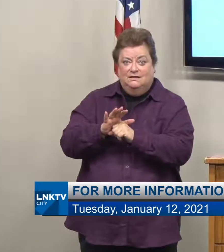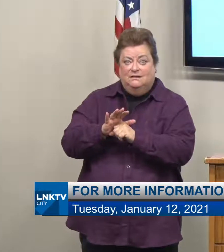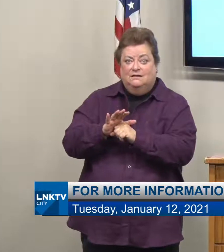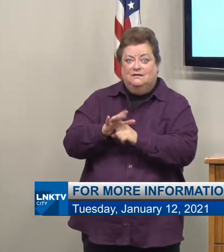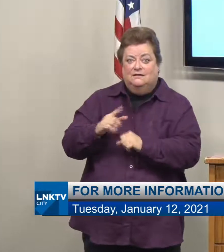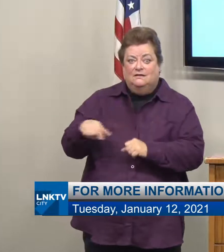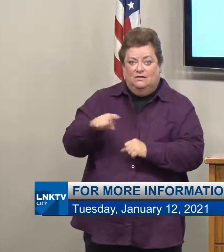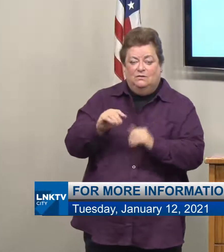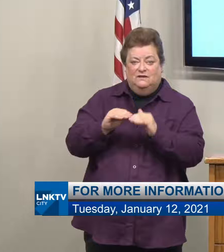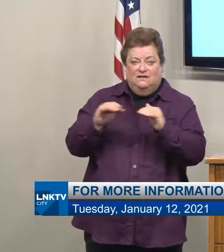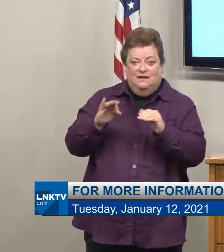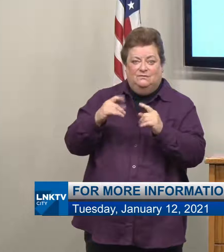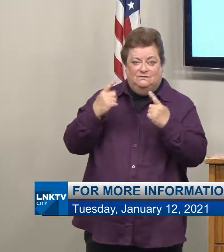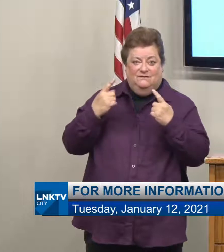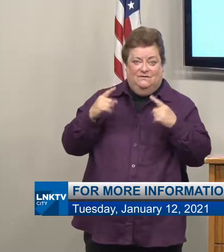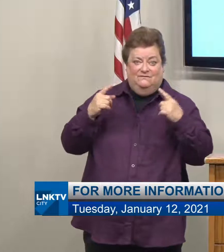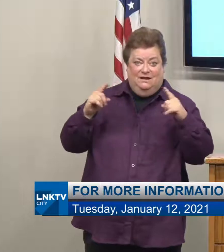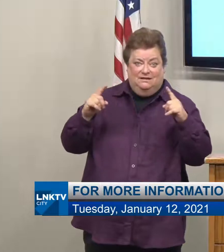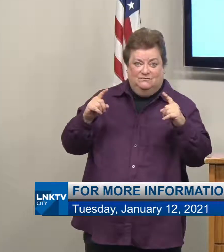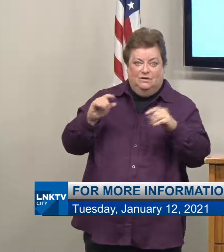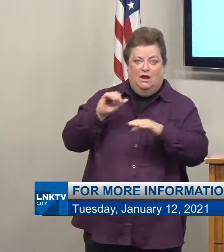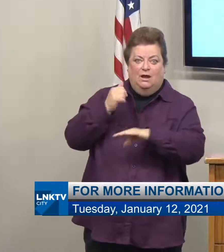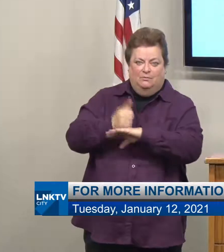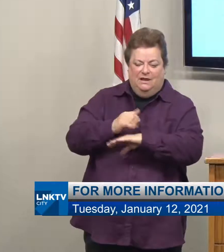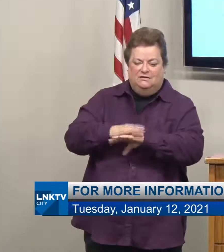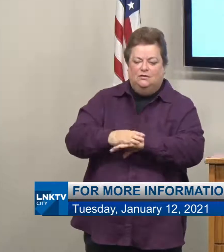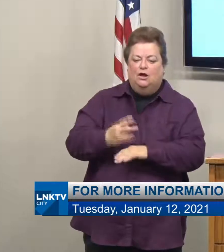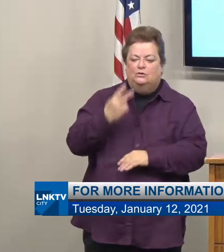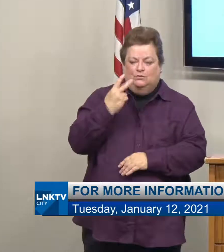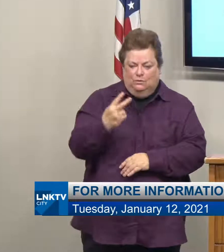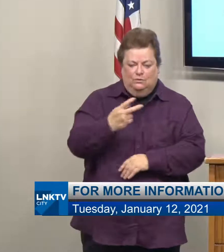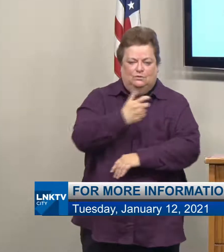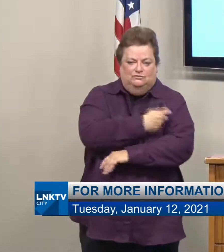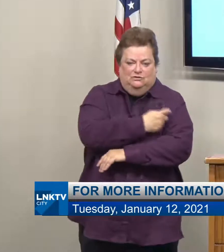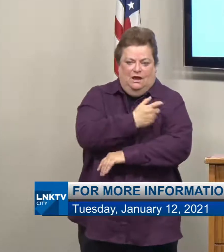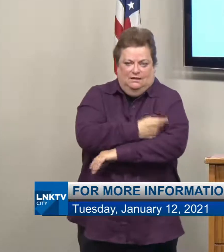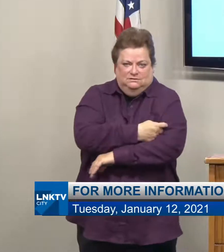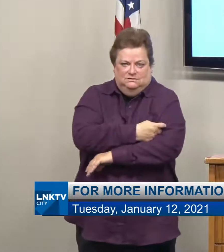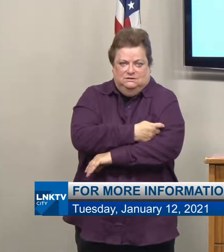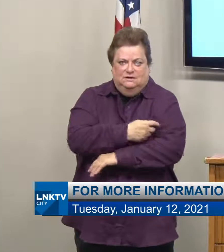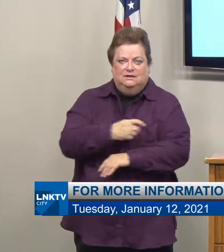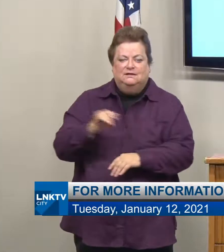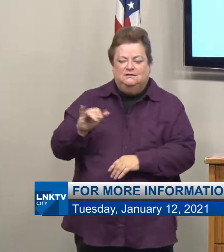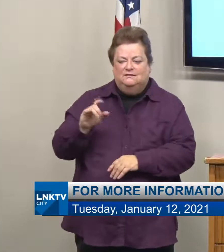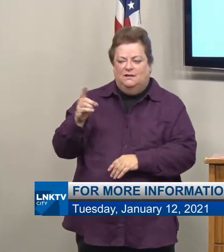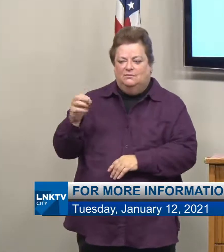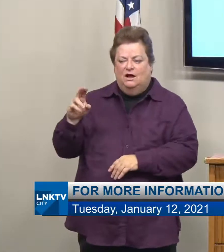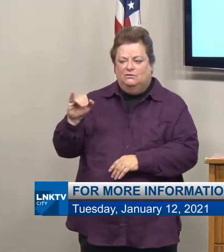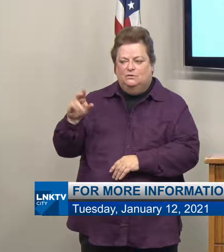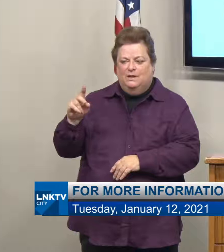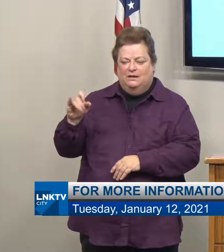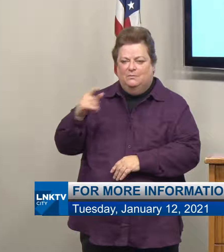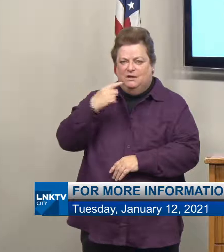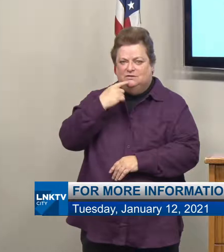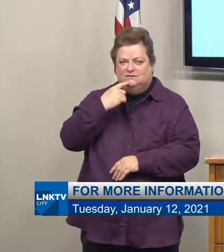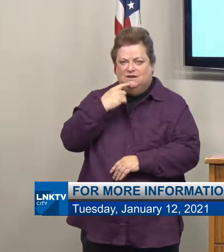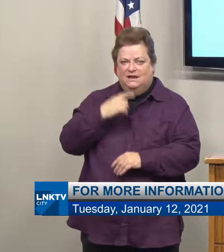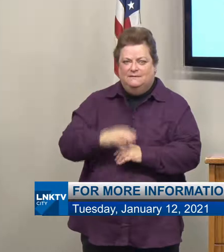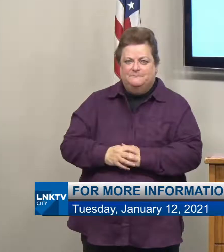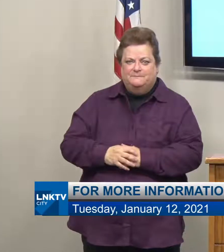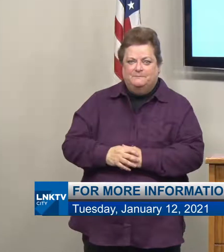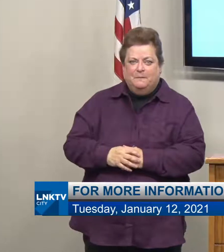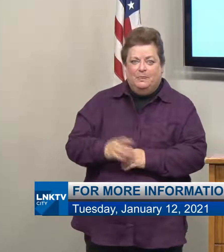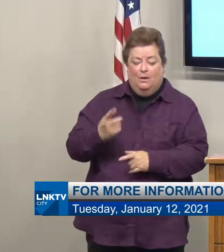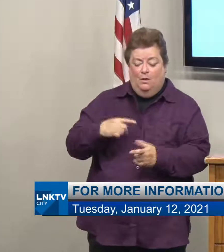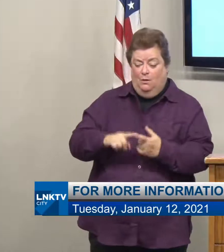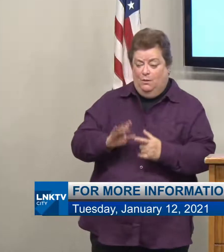COVID-19, these levels of effectiveness are based on 2 doses, as Dr. Rademacher said. When it is your turn